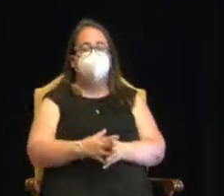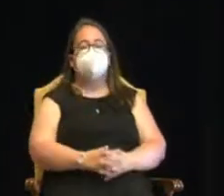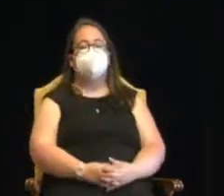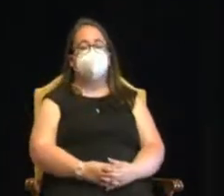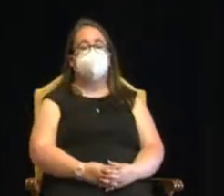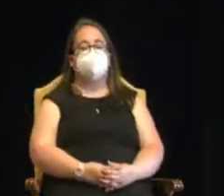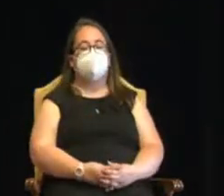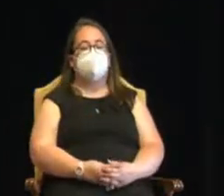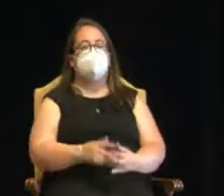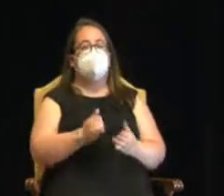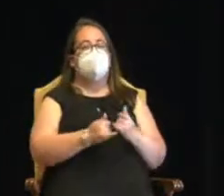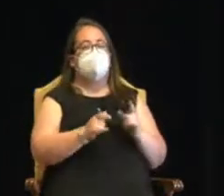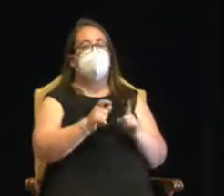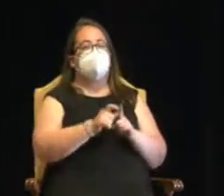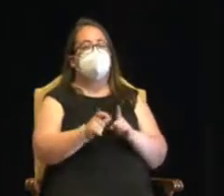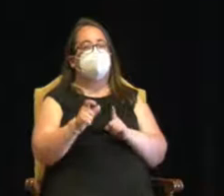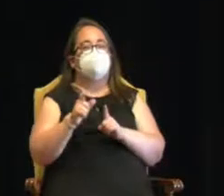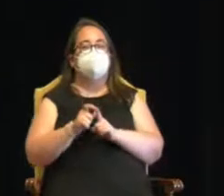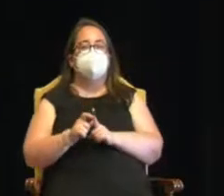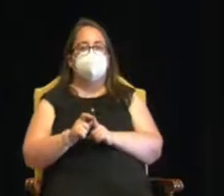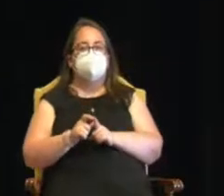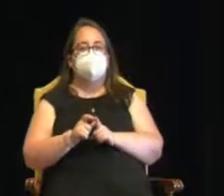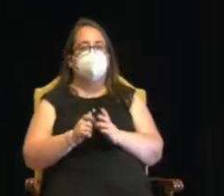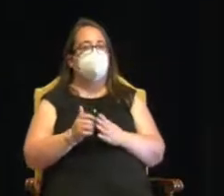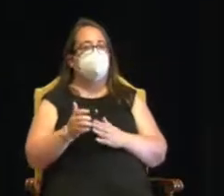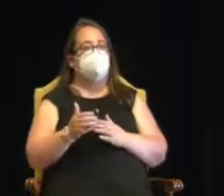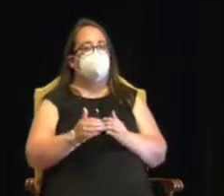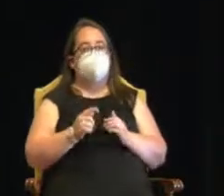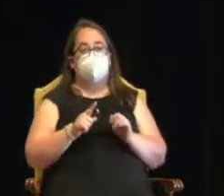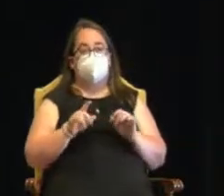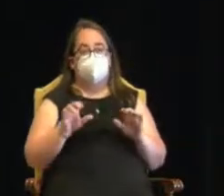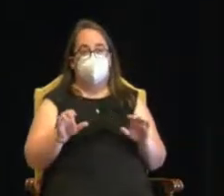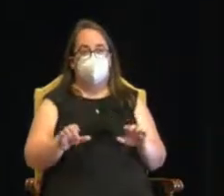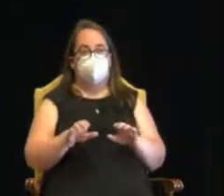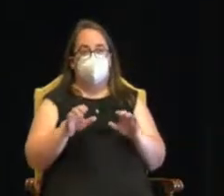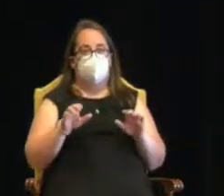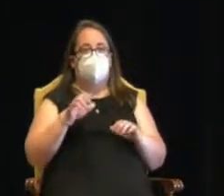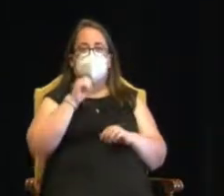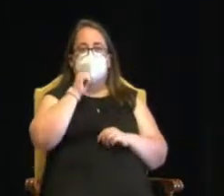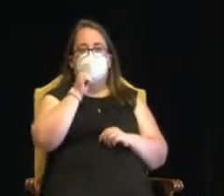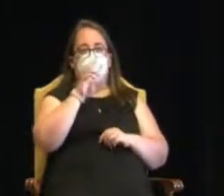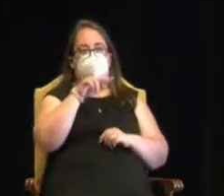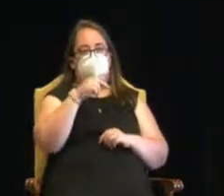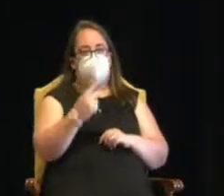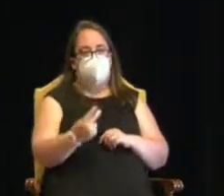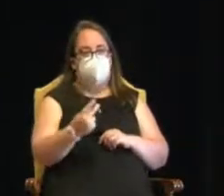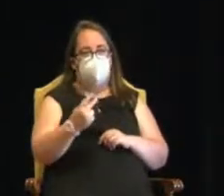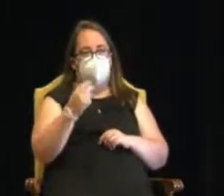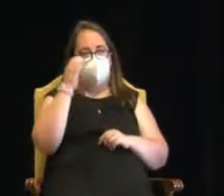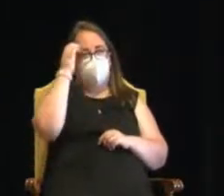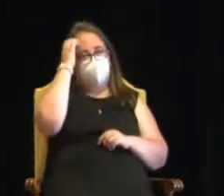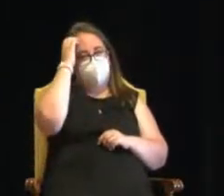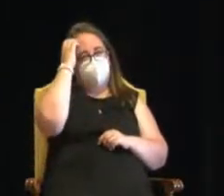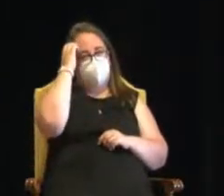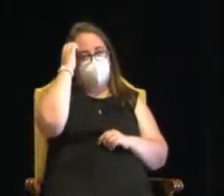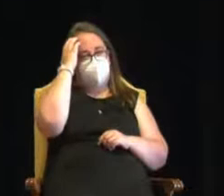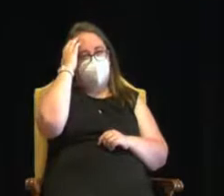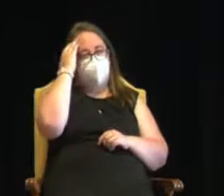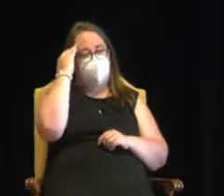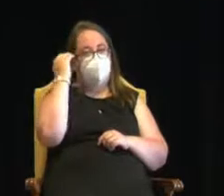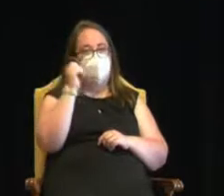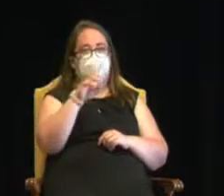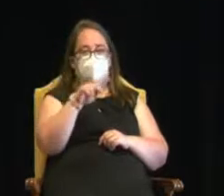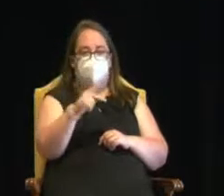his last words were, he's like, you know what? Whatever you do, don't fall. Like, falling becomes